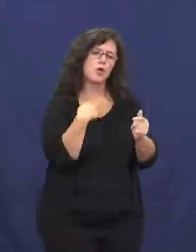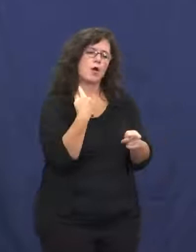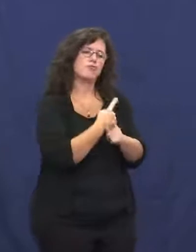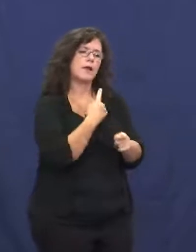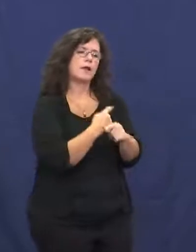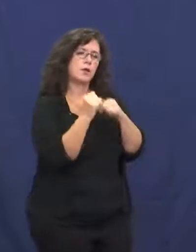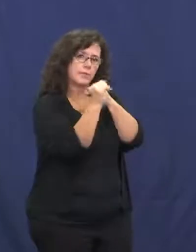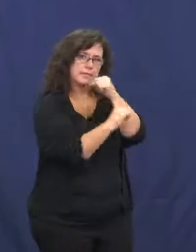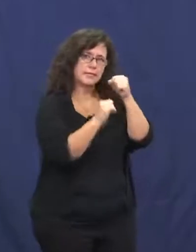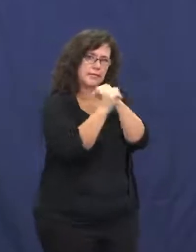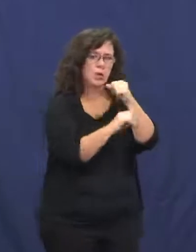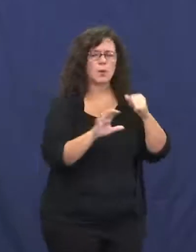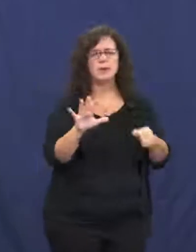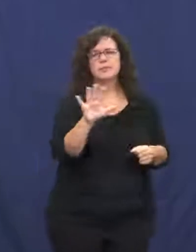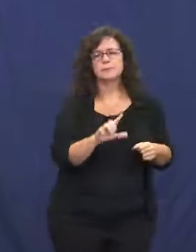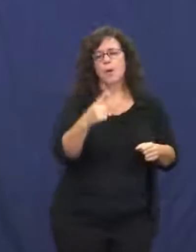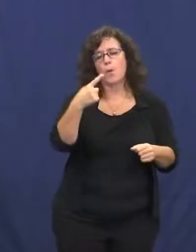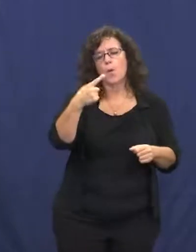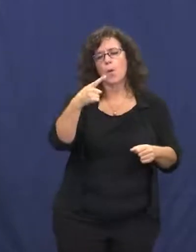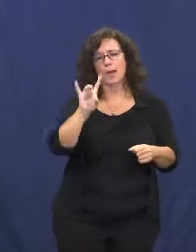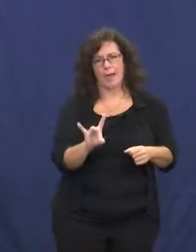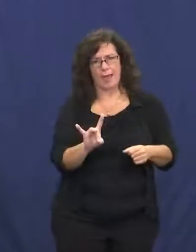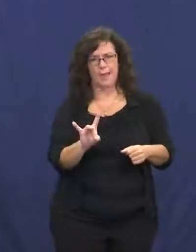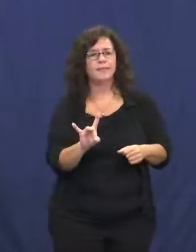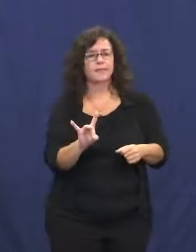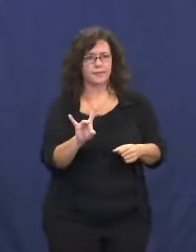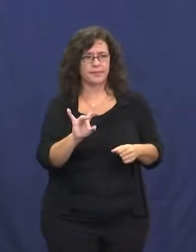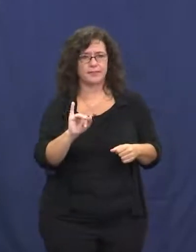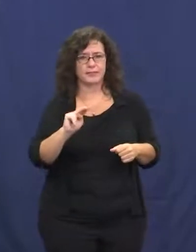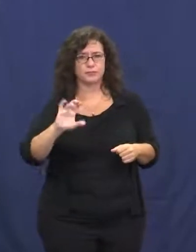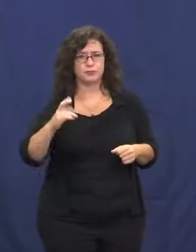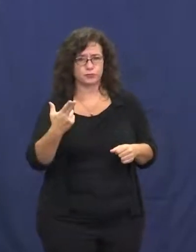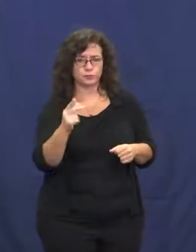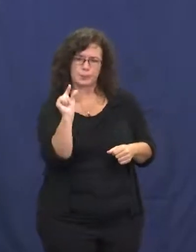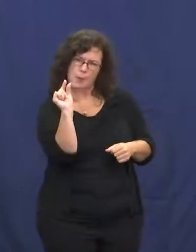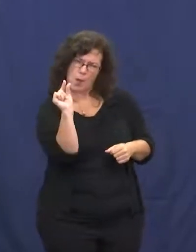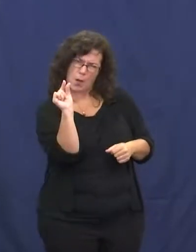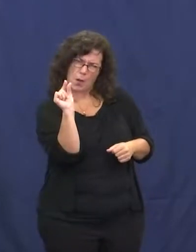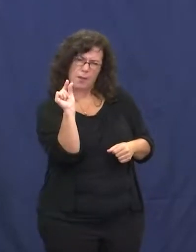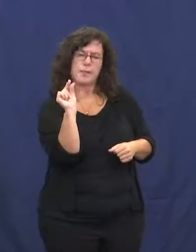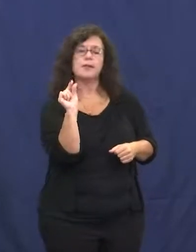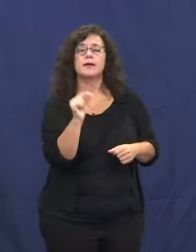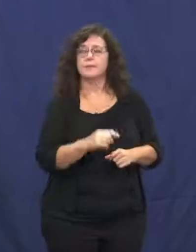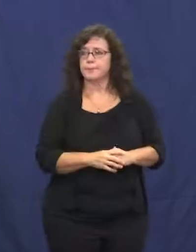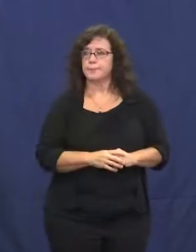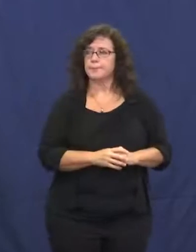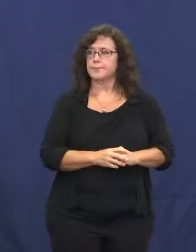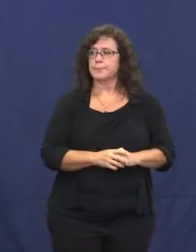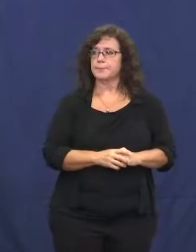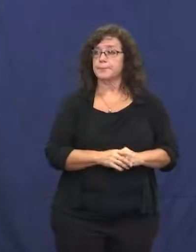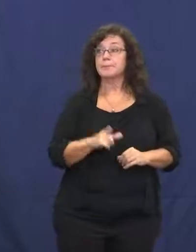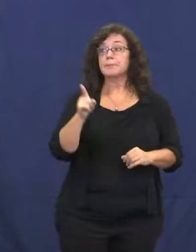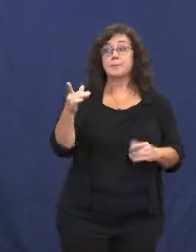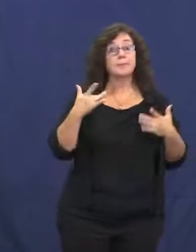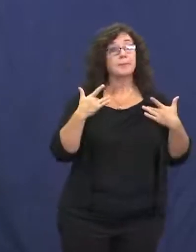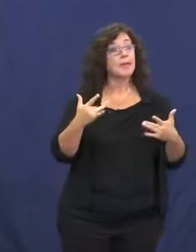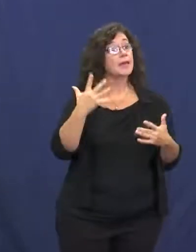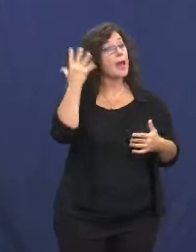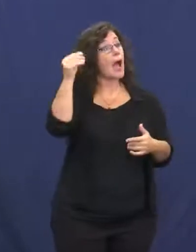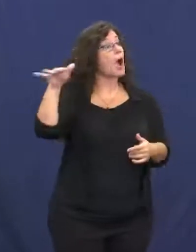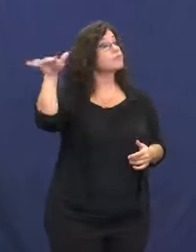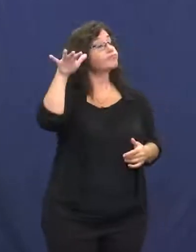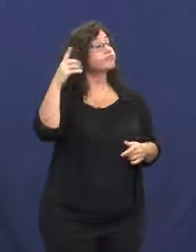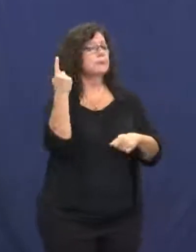1/4 inch in size, and it exhibits day biting habits,